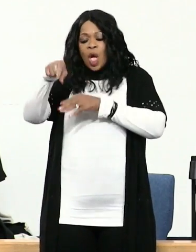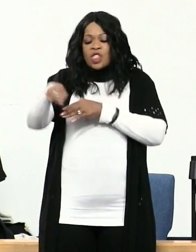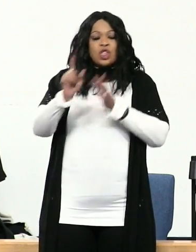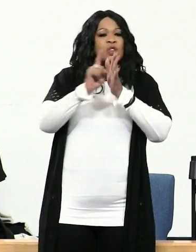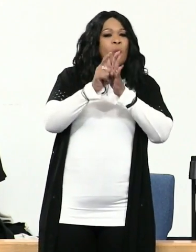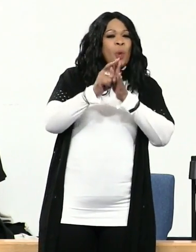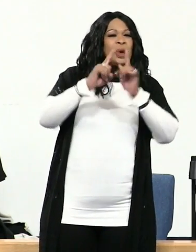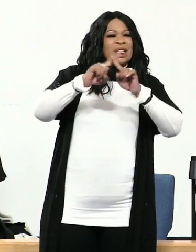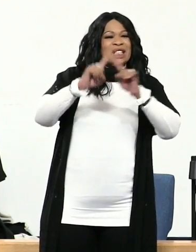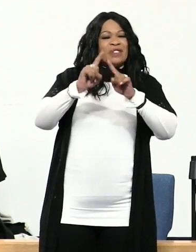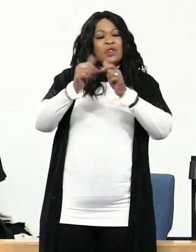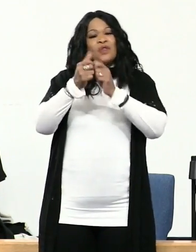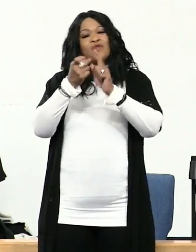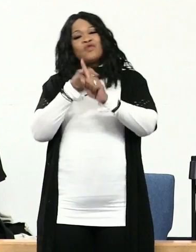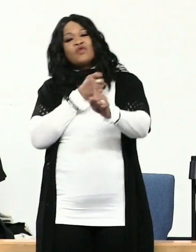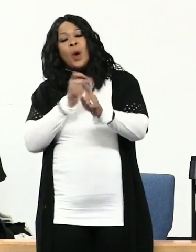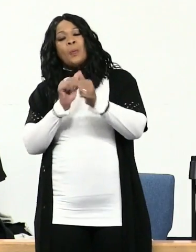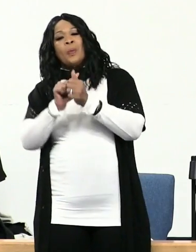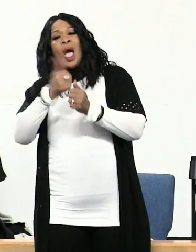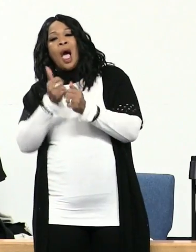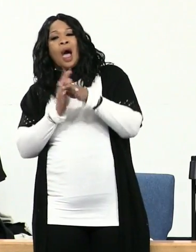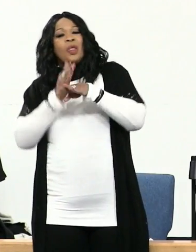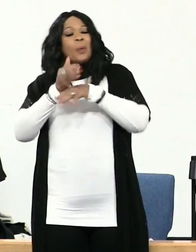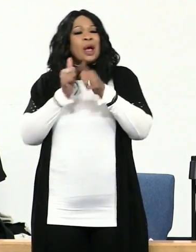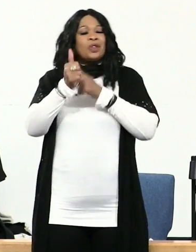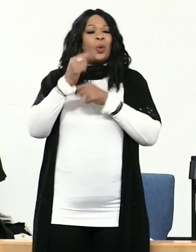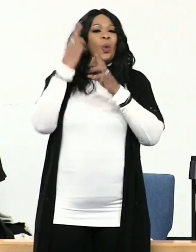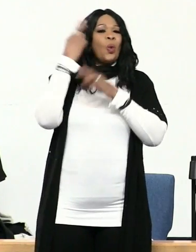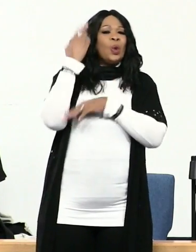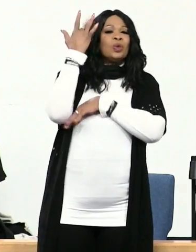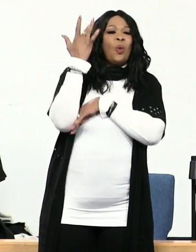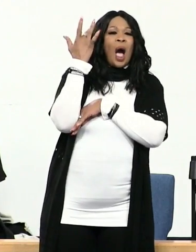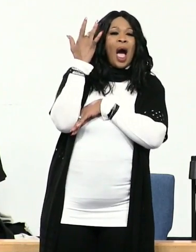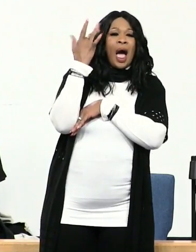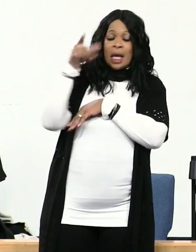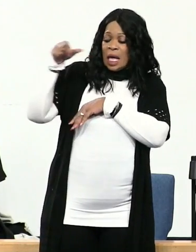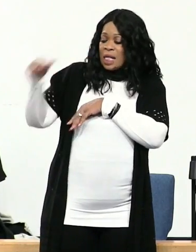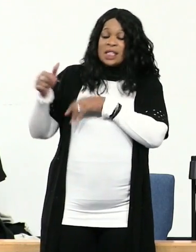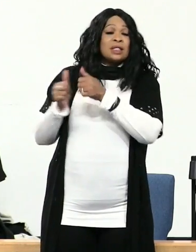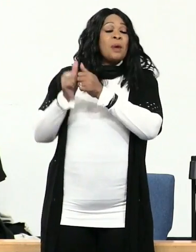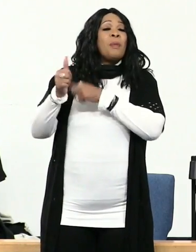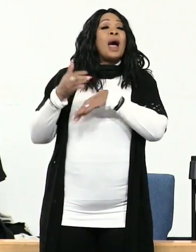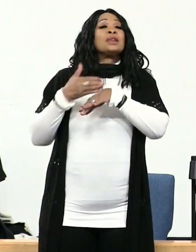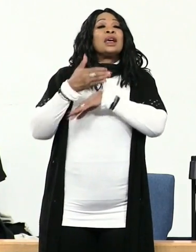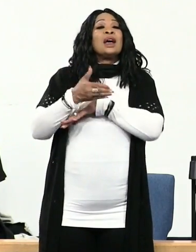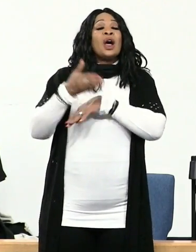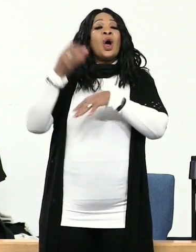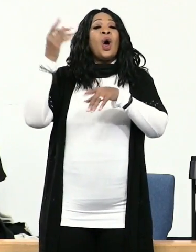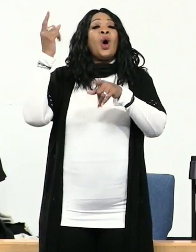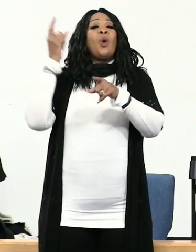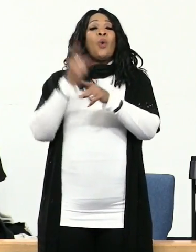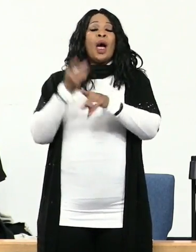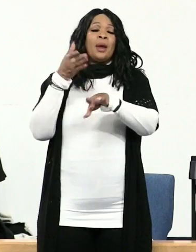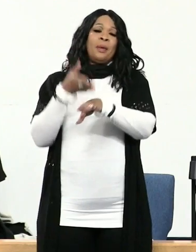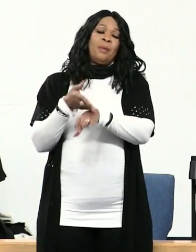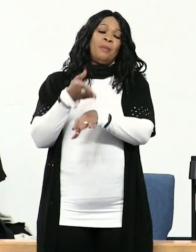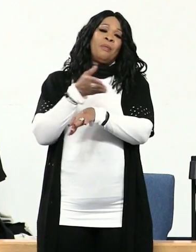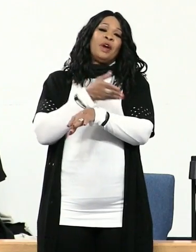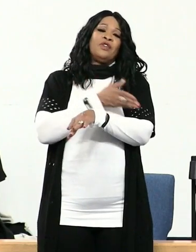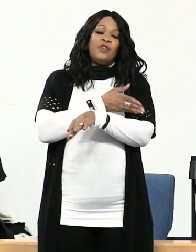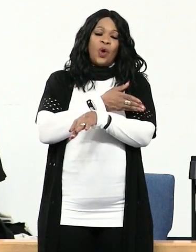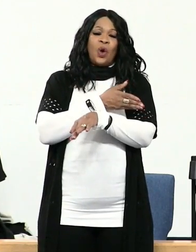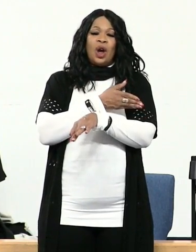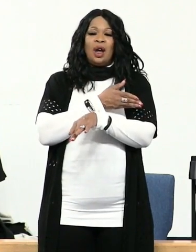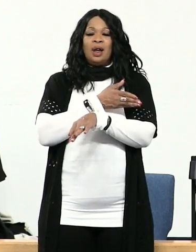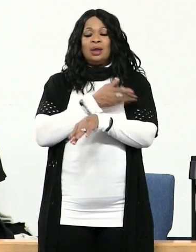other Passovers. And the reason why is this is the Passover right before